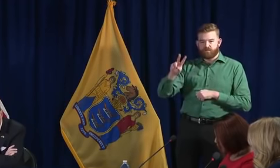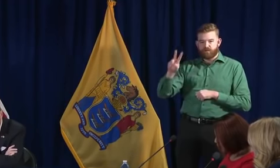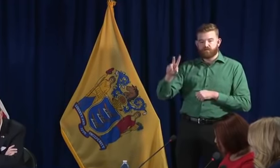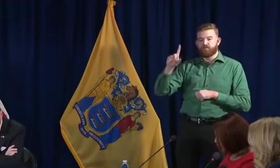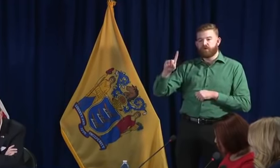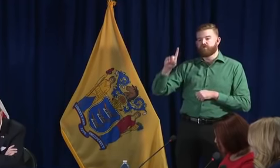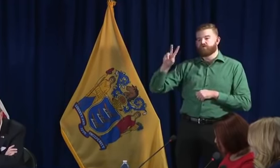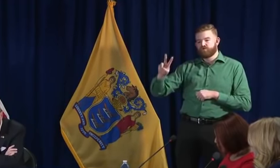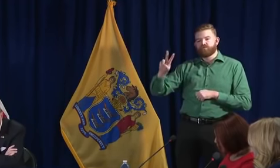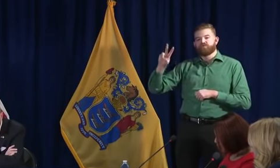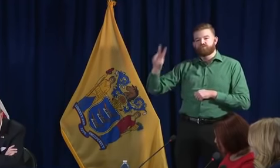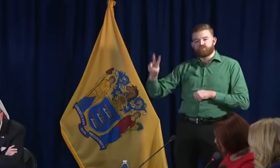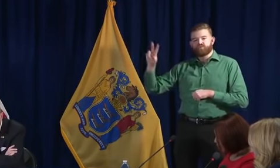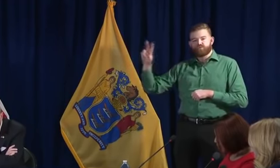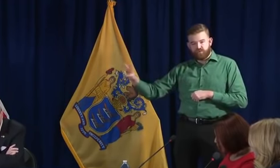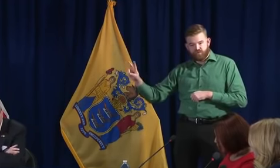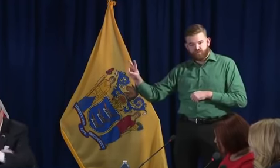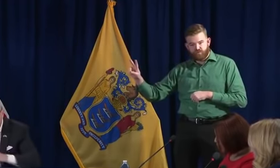NJ.gov/health.